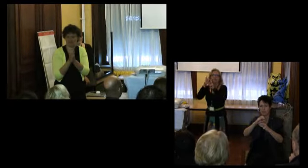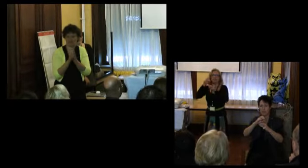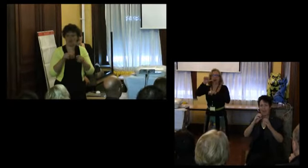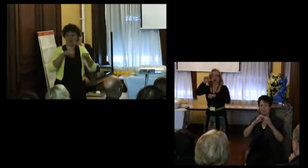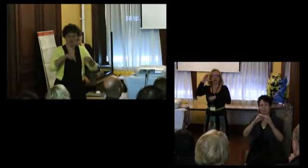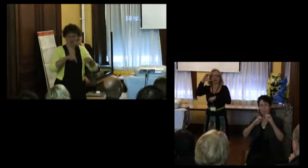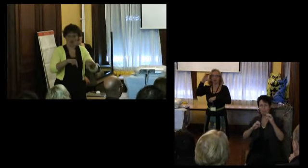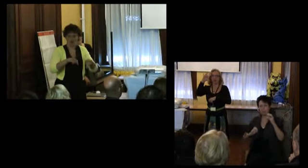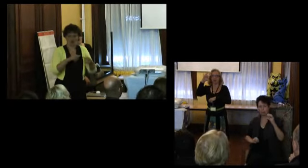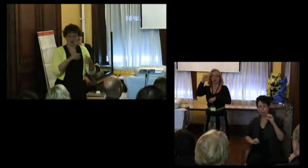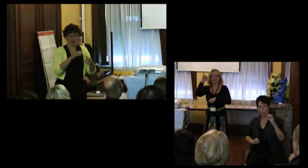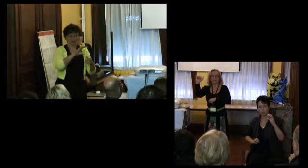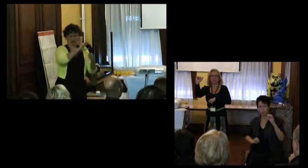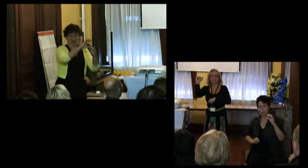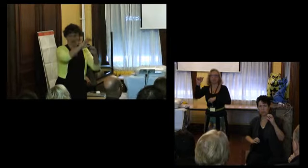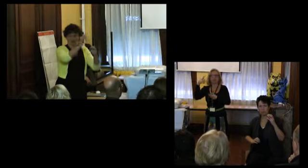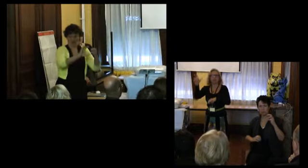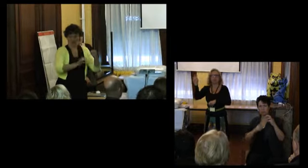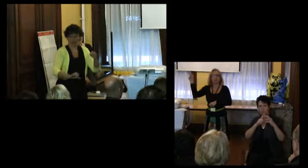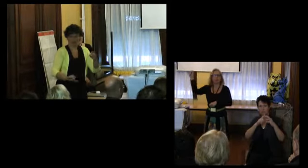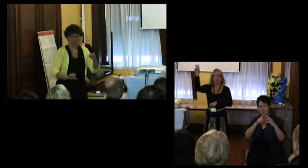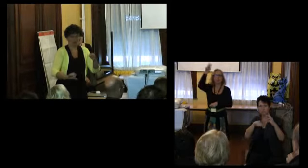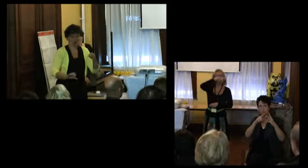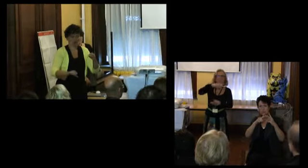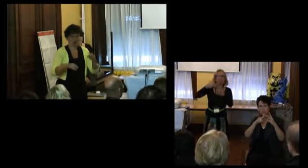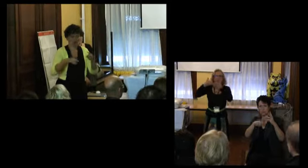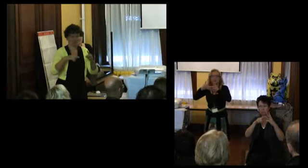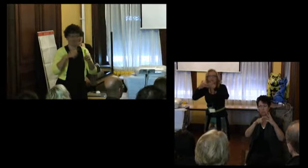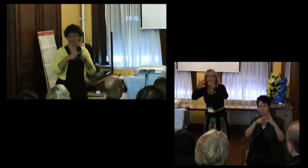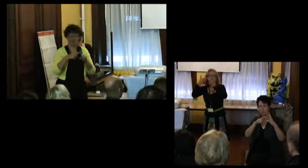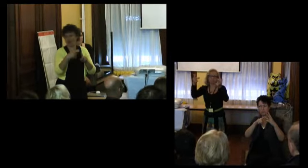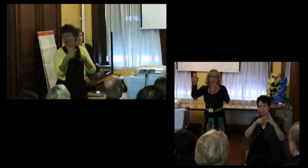Museum Center, and with the